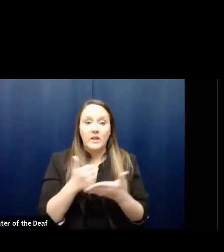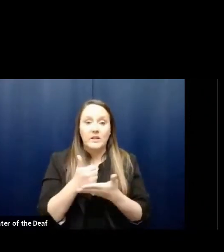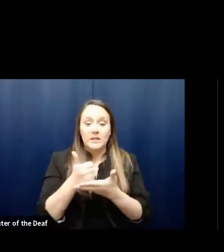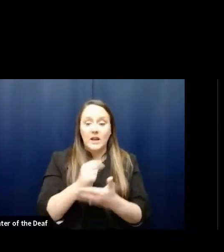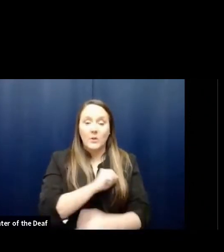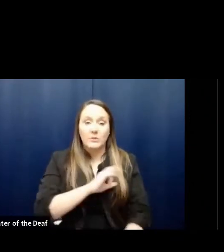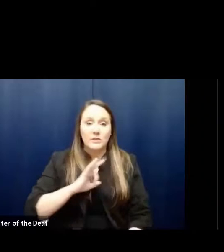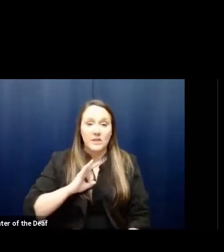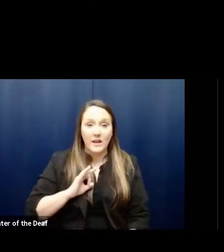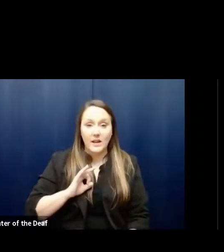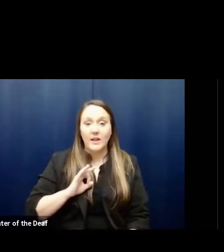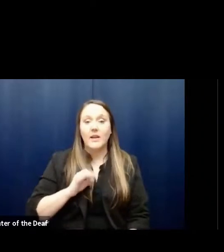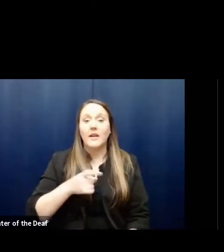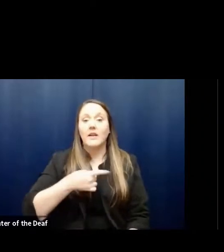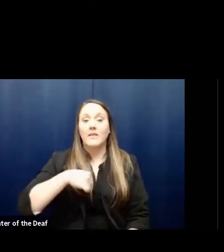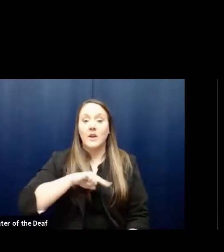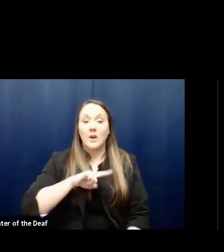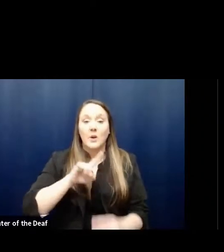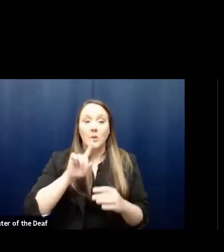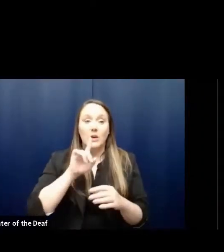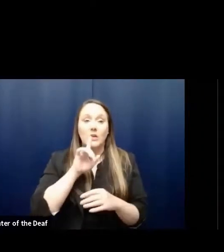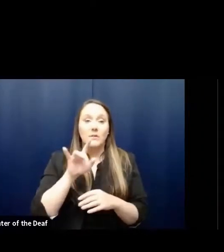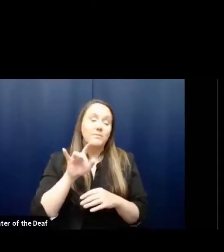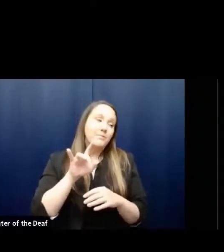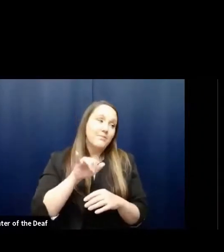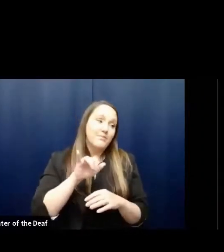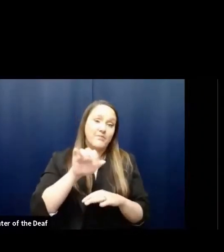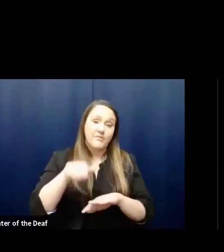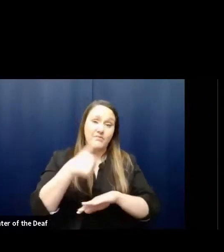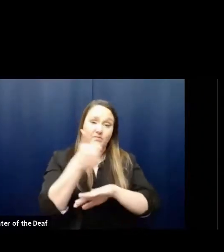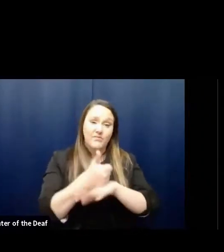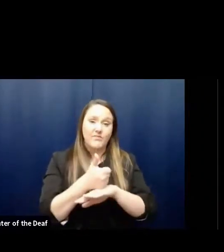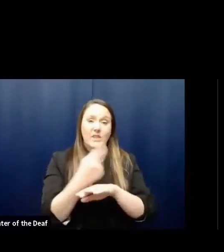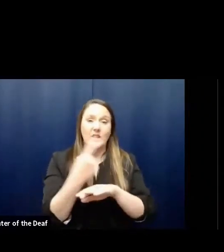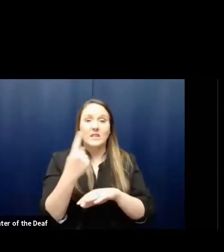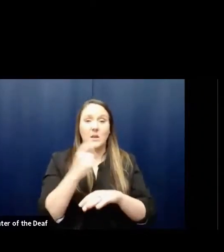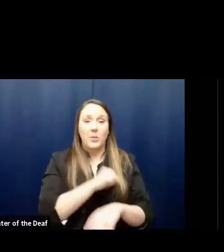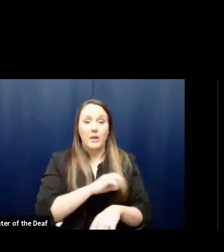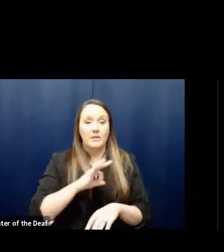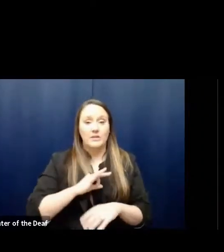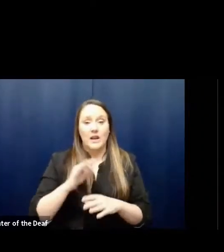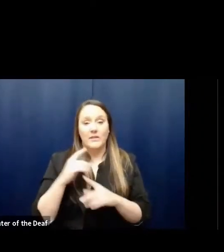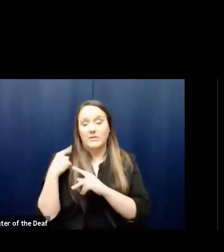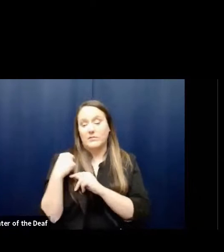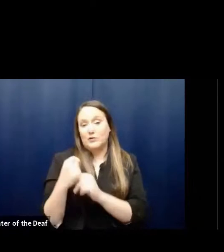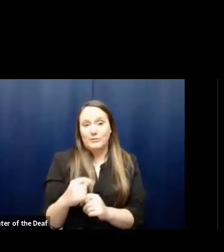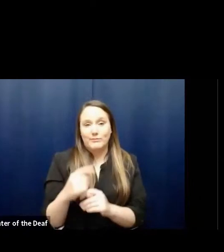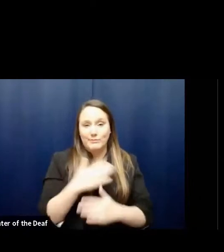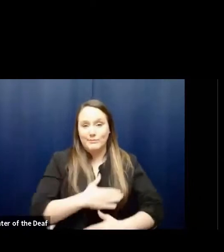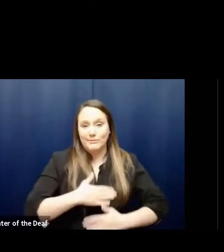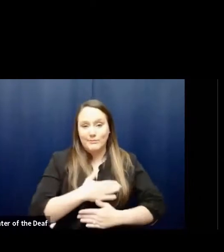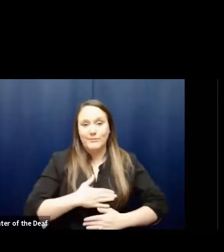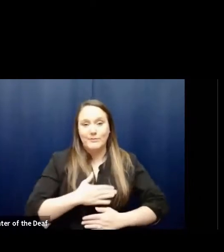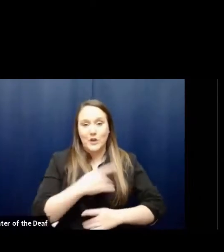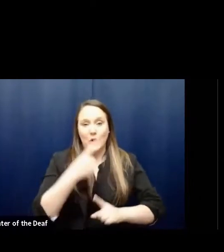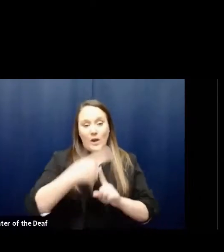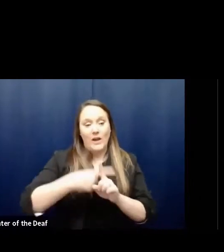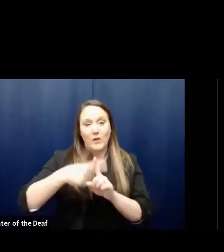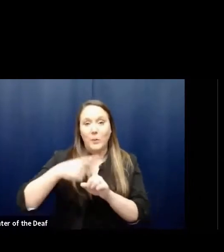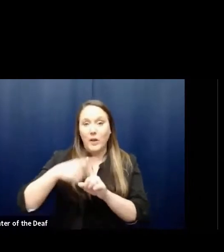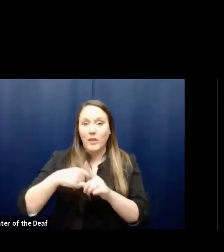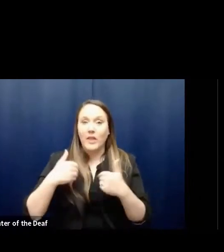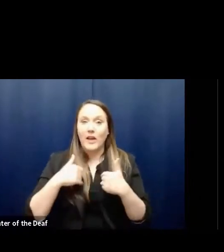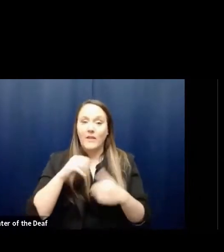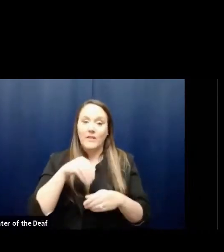our staff. We reinstituted something that our staff has traditionally enjoyed. We have a monthly in-service where everybody comes together